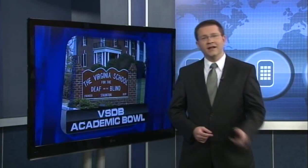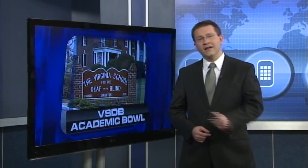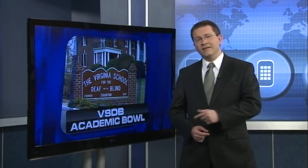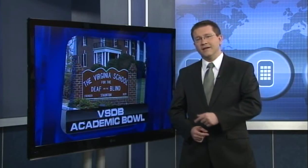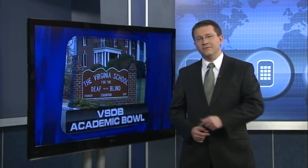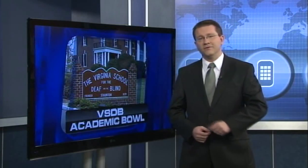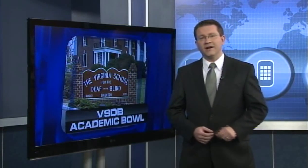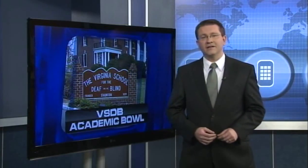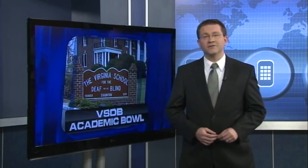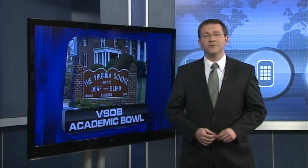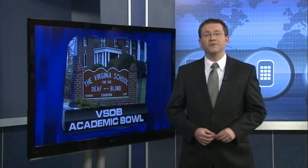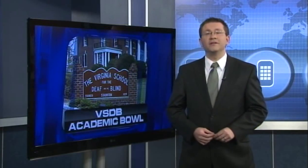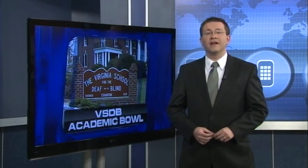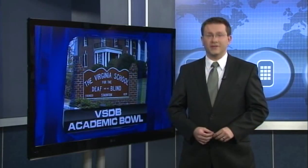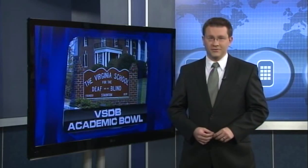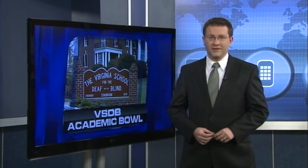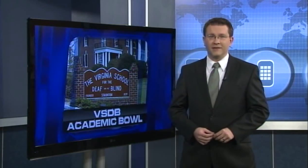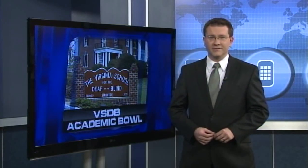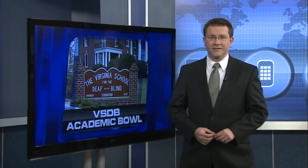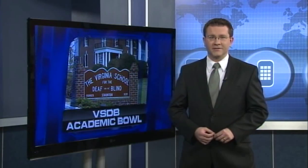THEN MOVE ON TO THE NATIONAL COMPETITION.